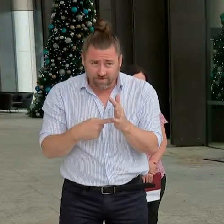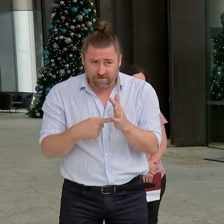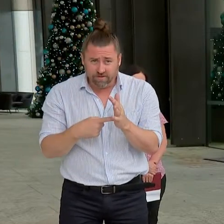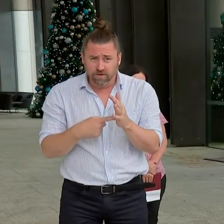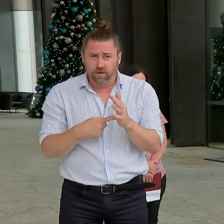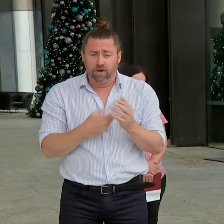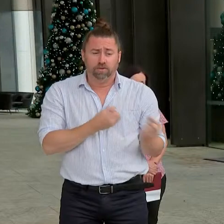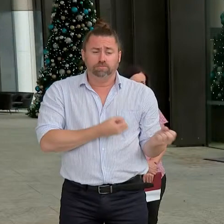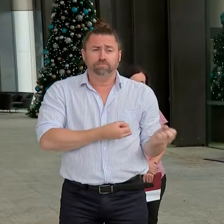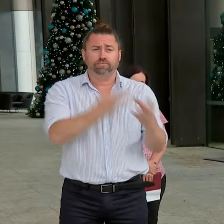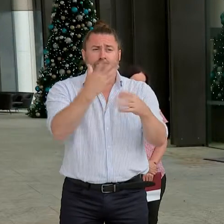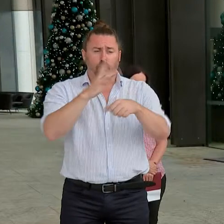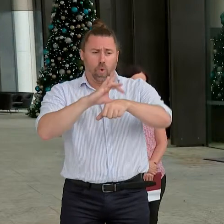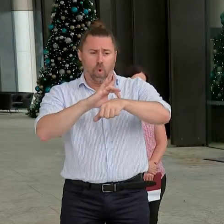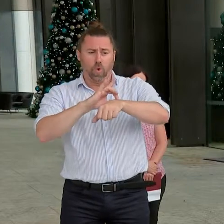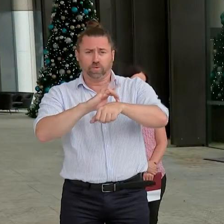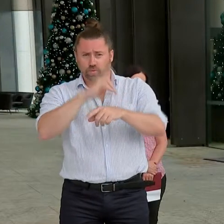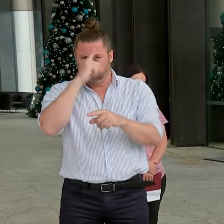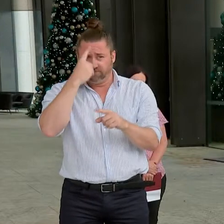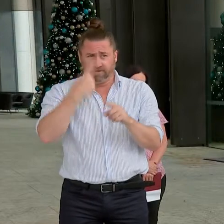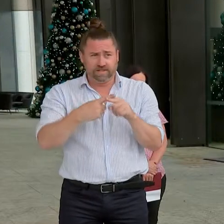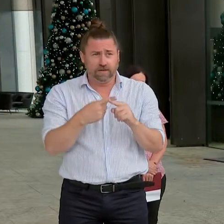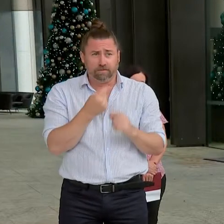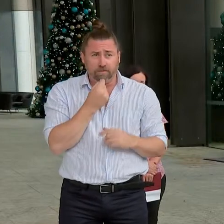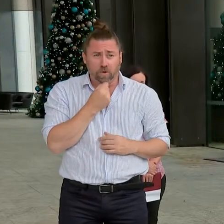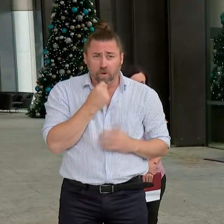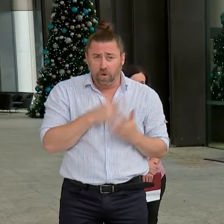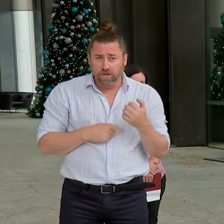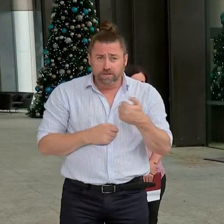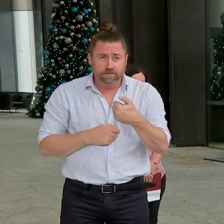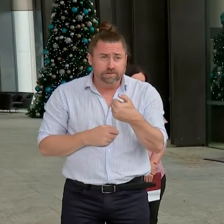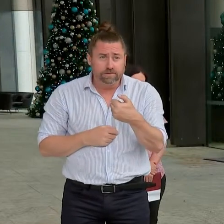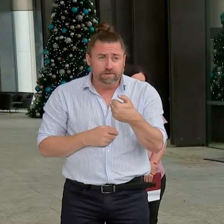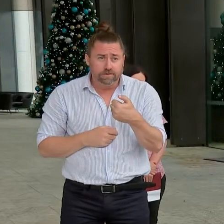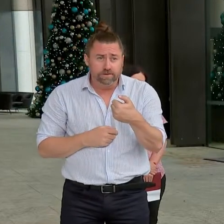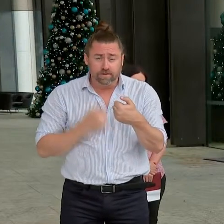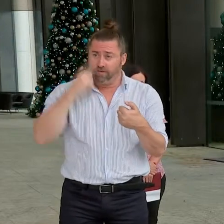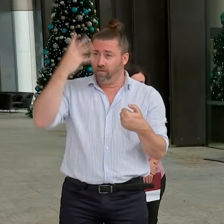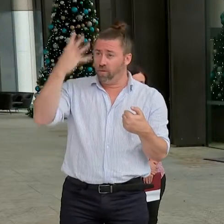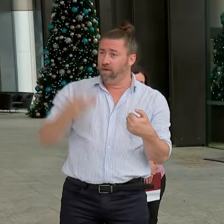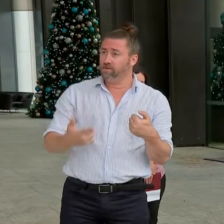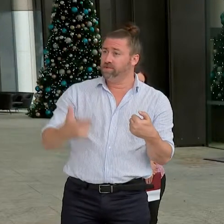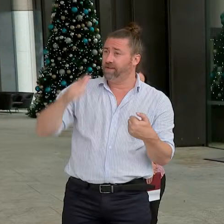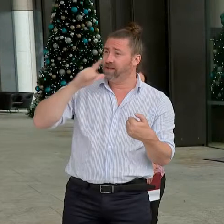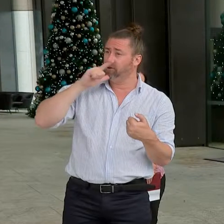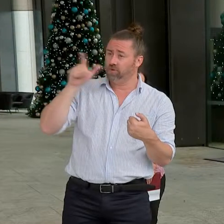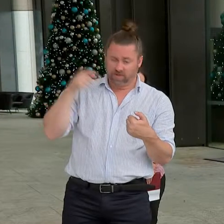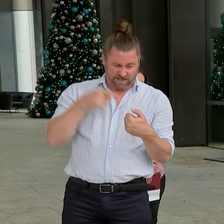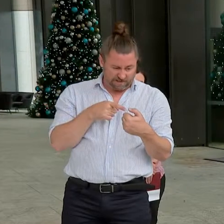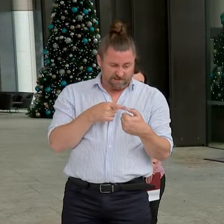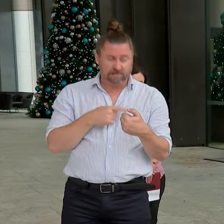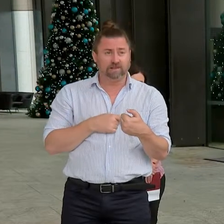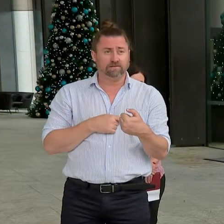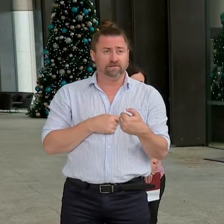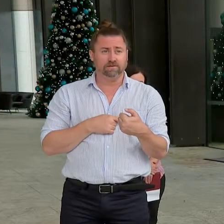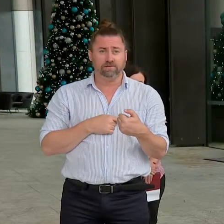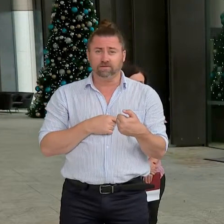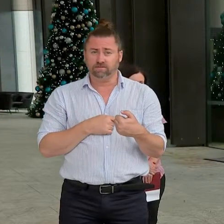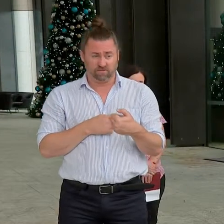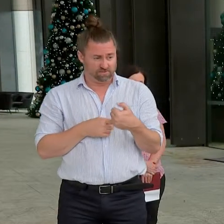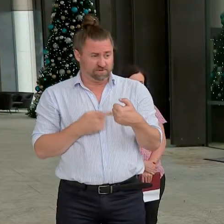that are sick in hospital. Only 6 patients in hospital currently receiving active treatment for